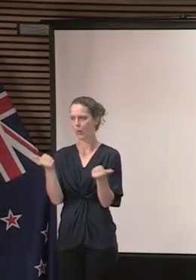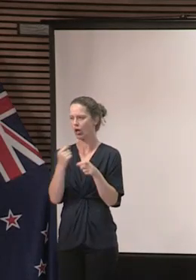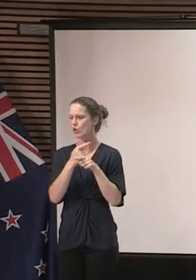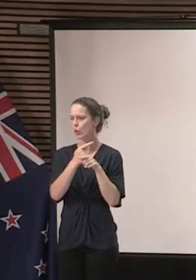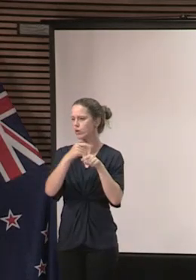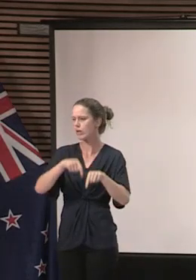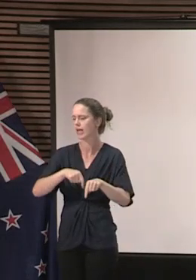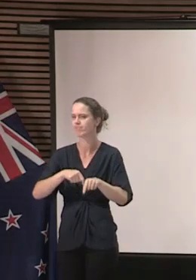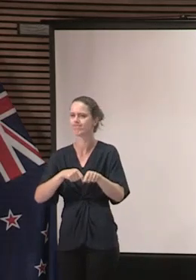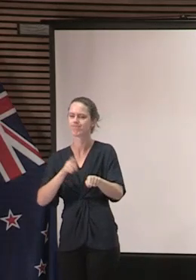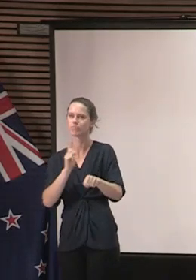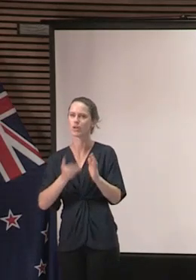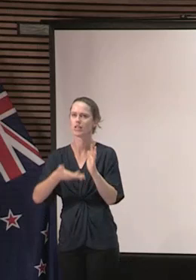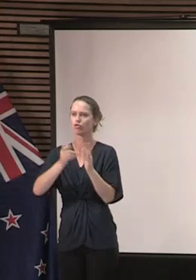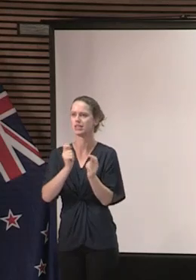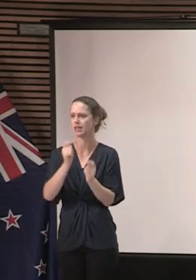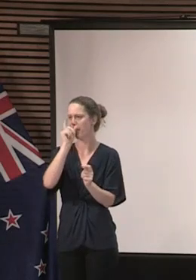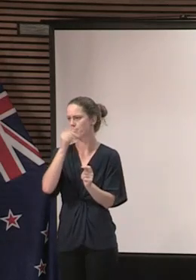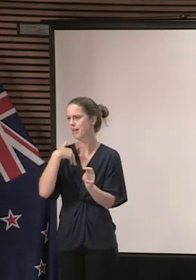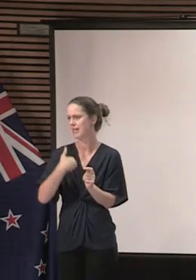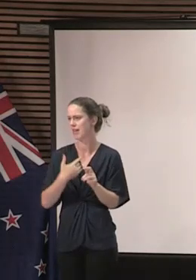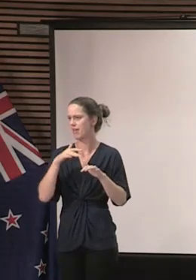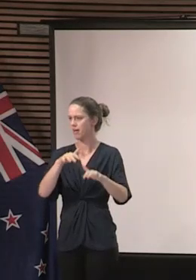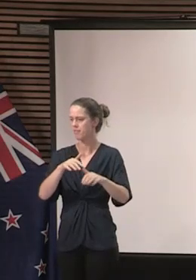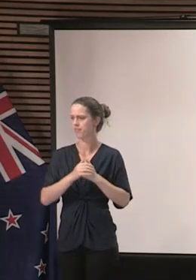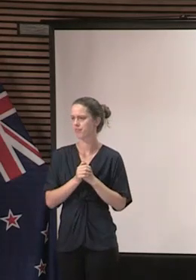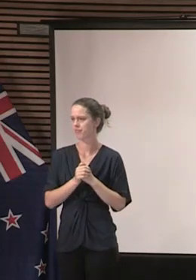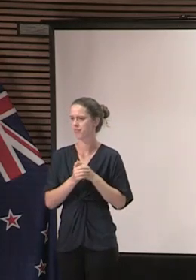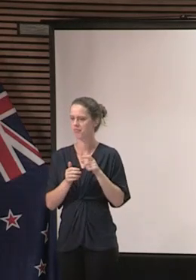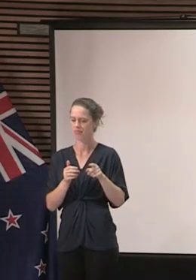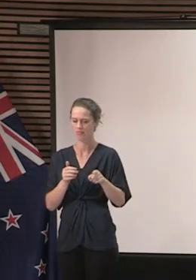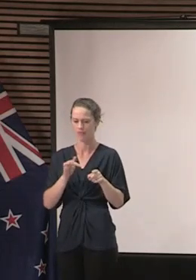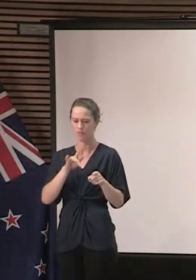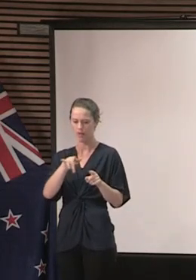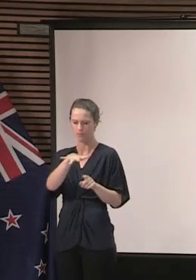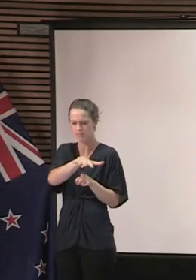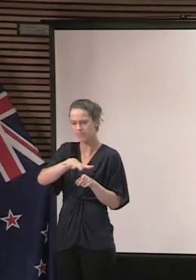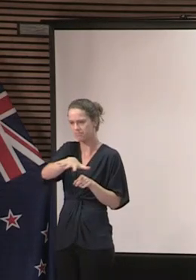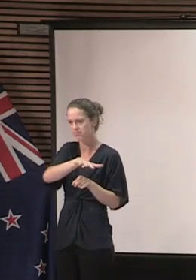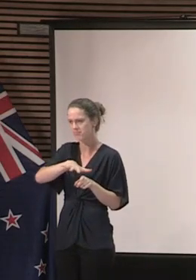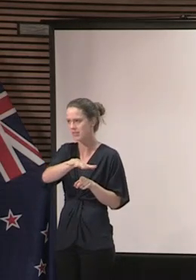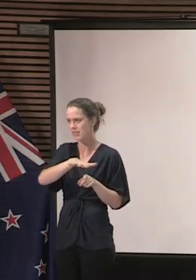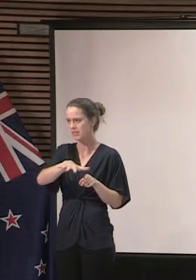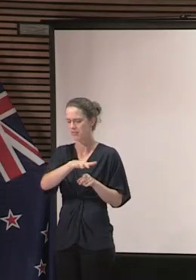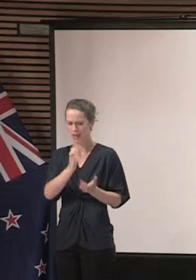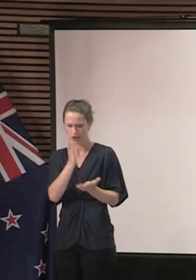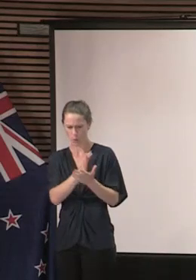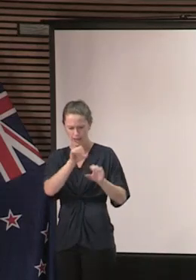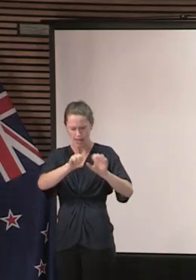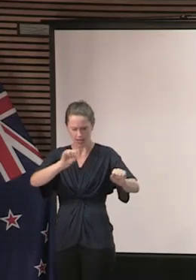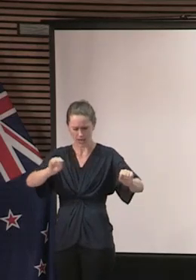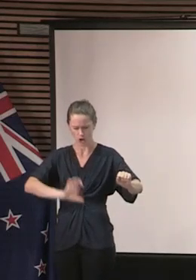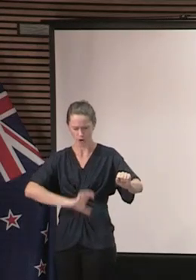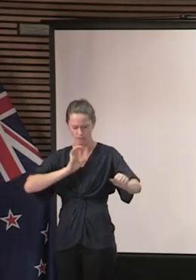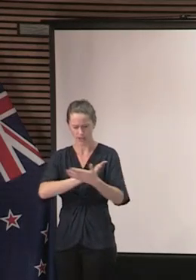about what sort of additional testing there might be needed to be done around that case, just to again make sure we're getting a really